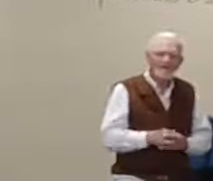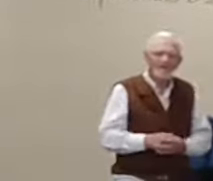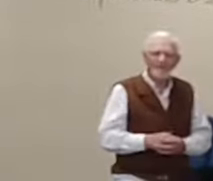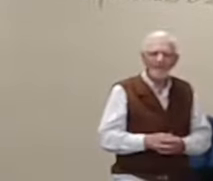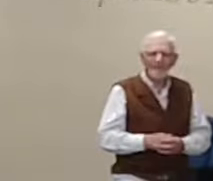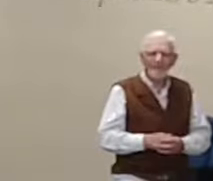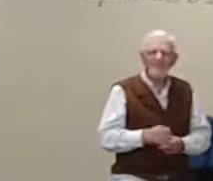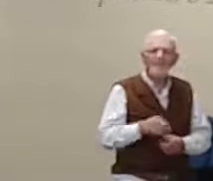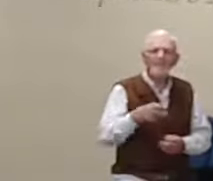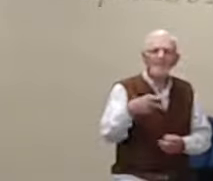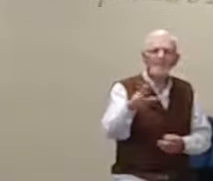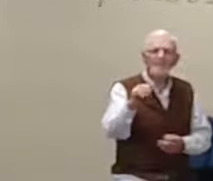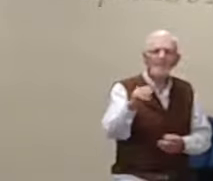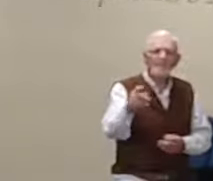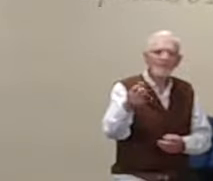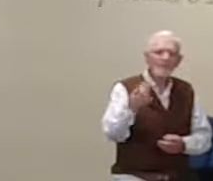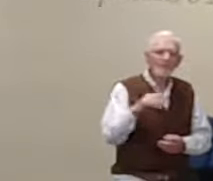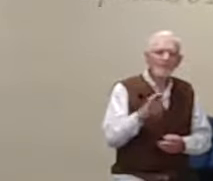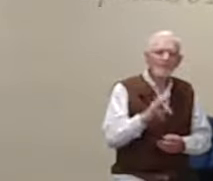He went out there, killed that Goliath.